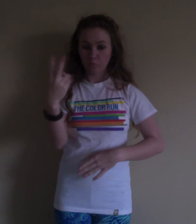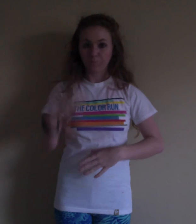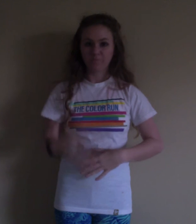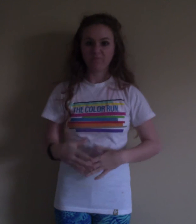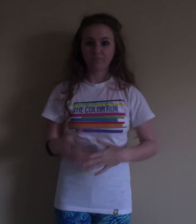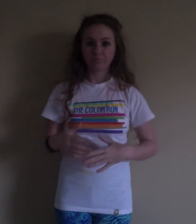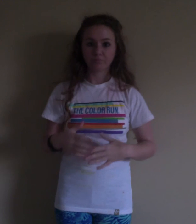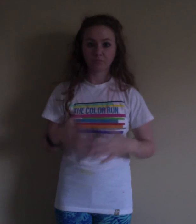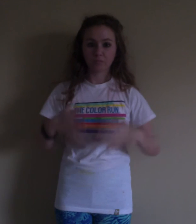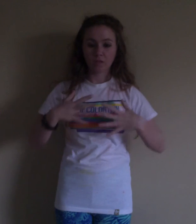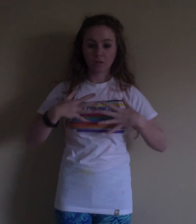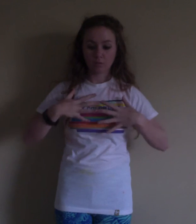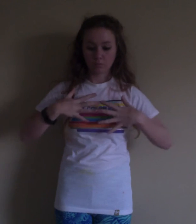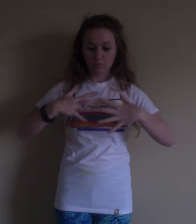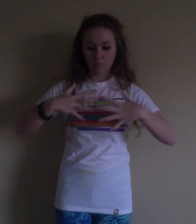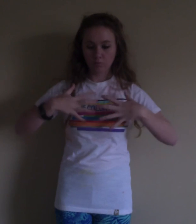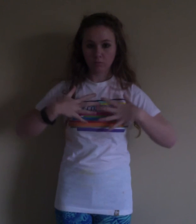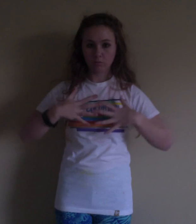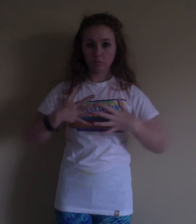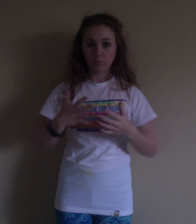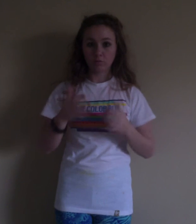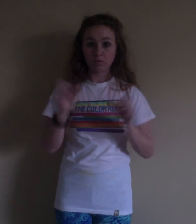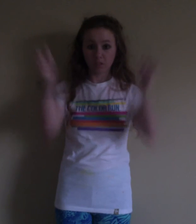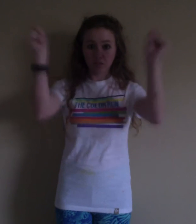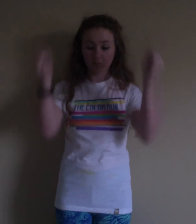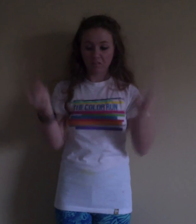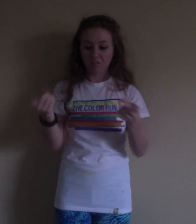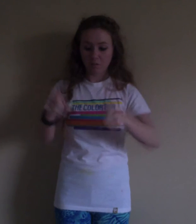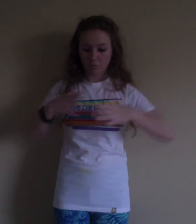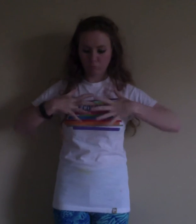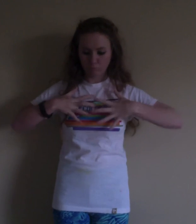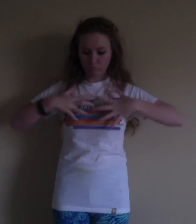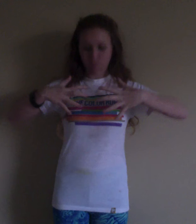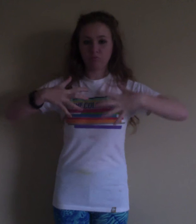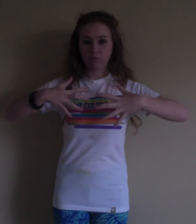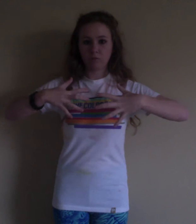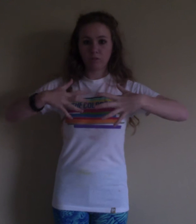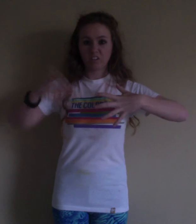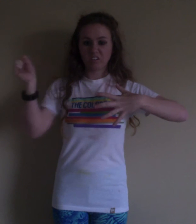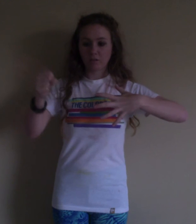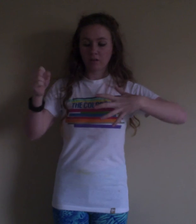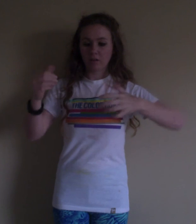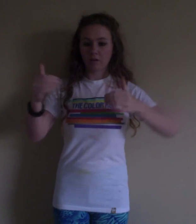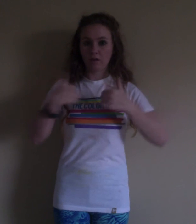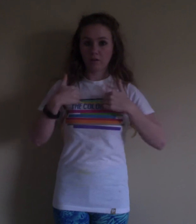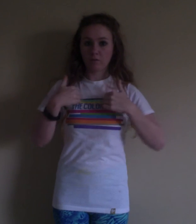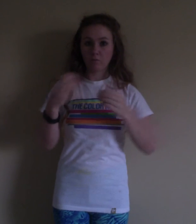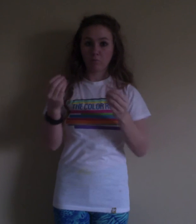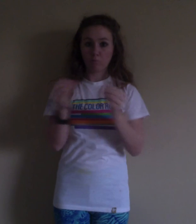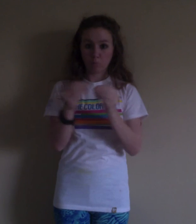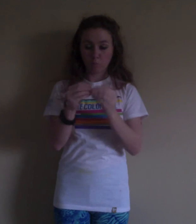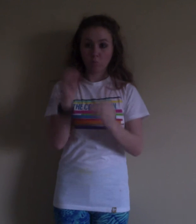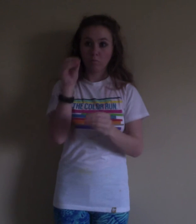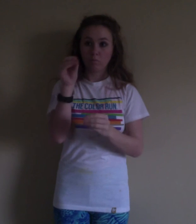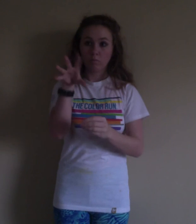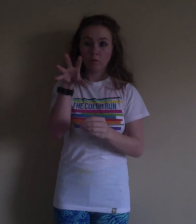cavity to get bigger, which enables the body to increase the amount of air it takes in. More capillaries form around the air sacs, so the